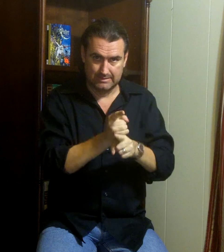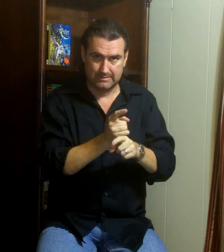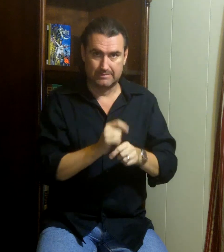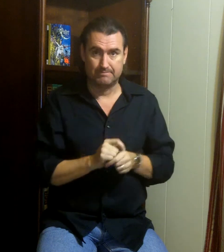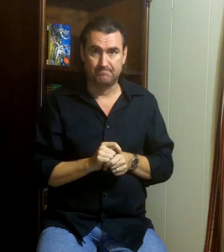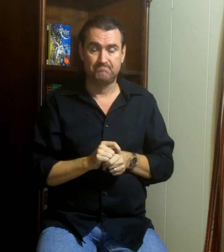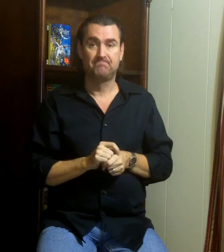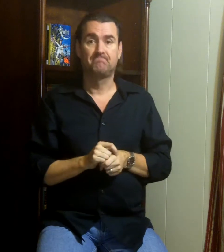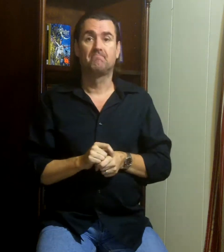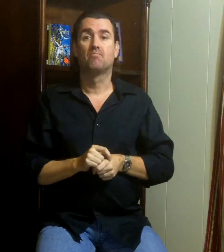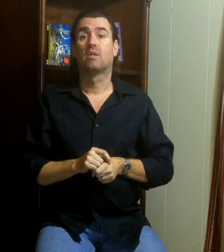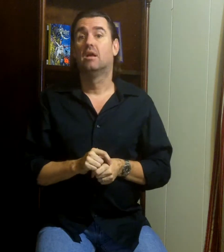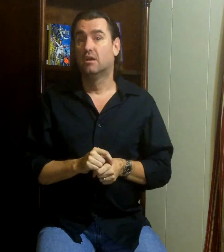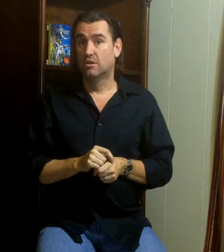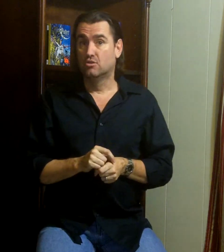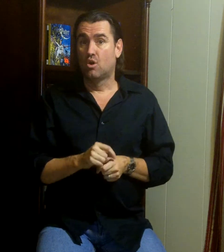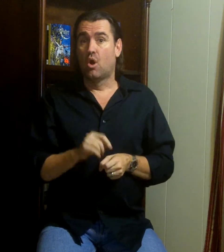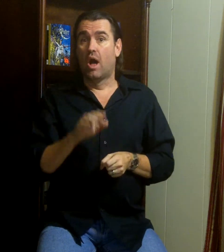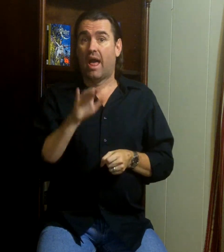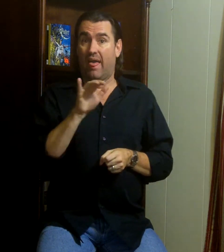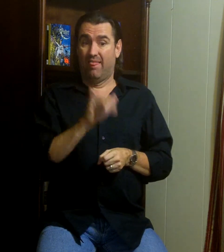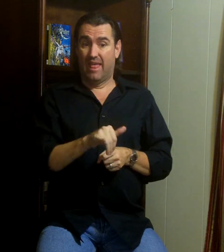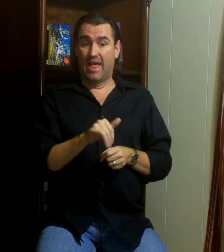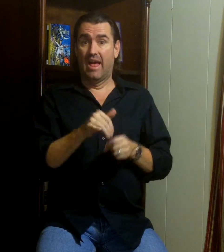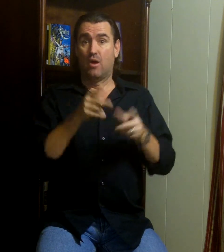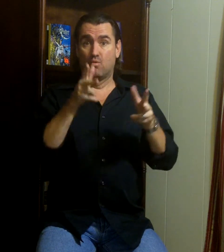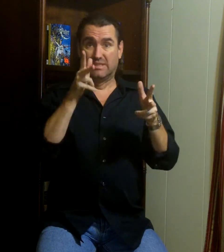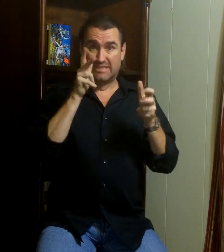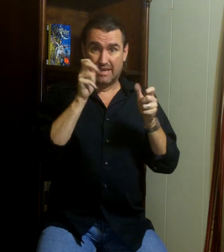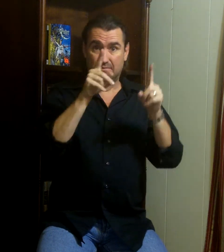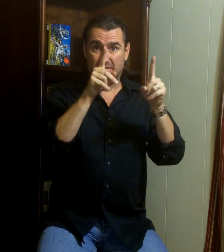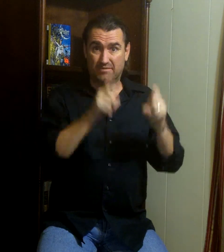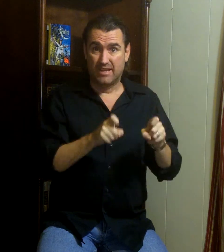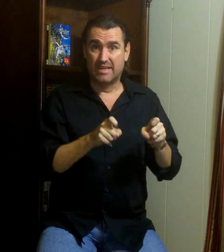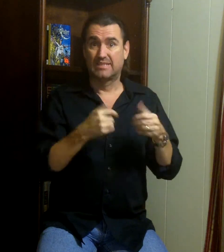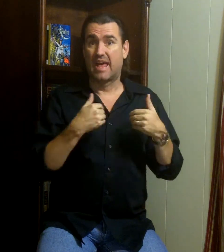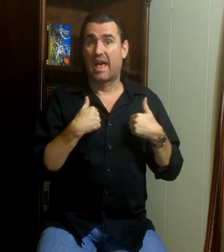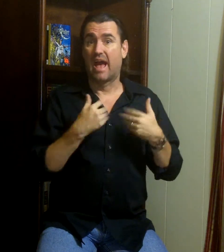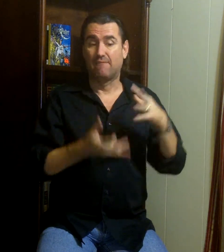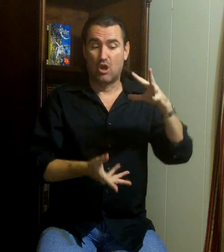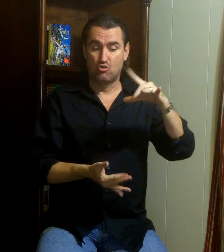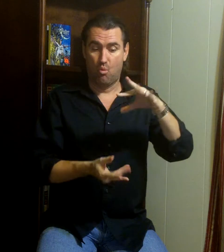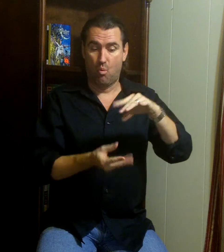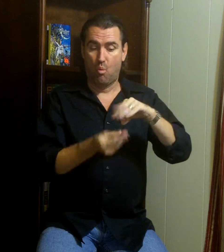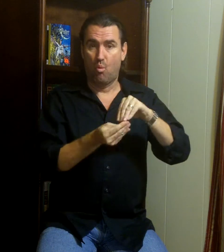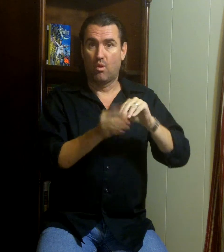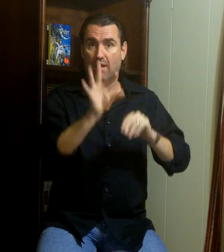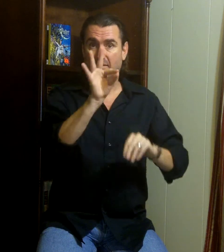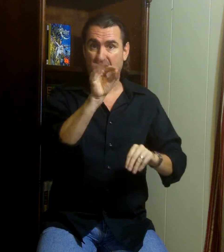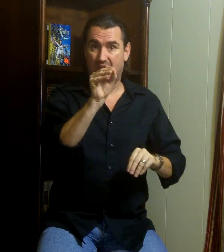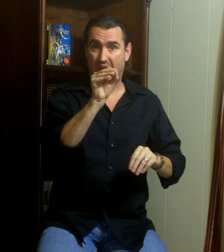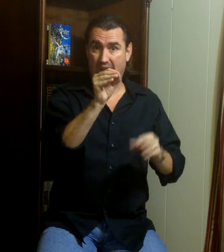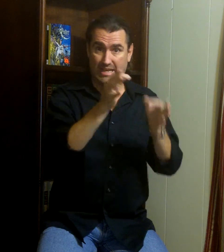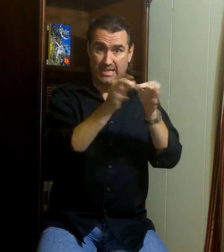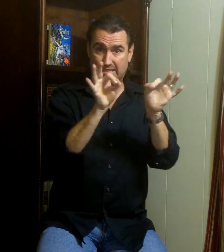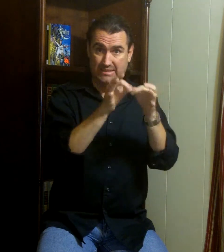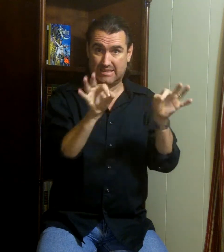set the test up so that they're going to sign to you a total of 90 sentences, 90 sentences.